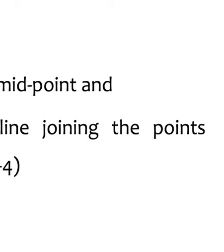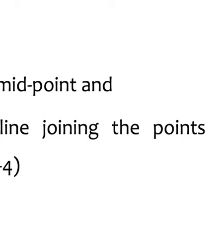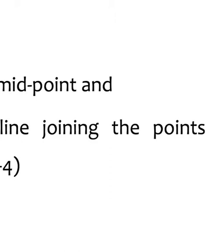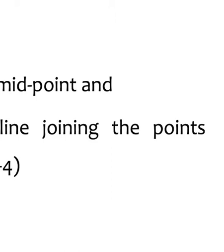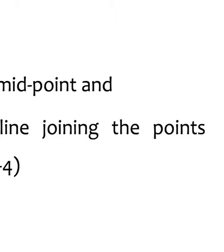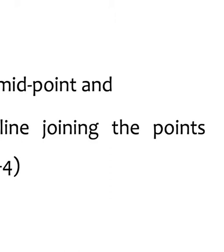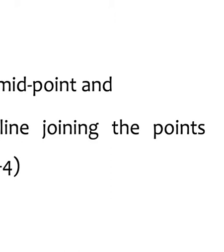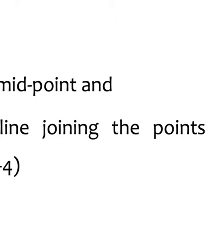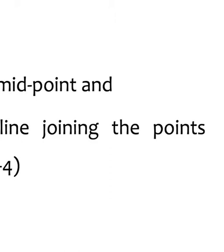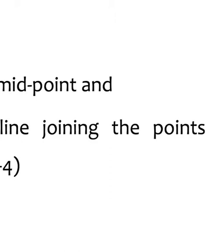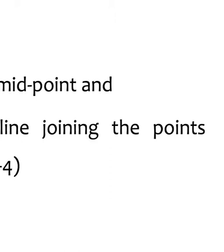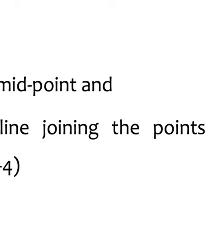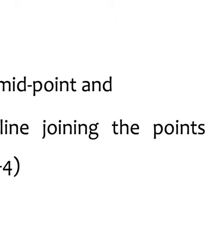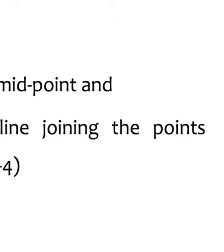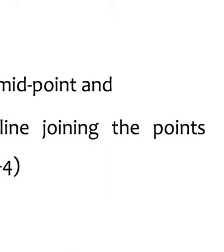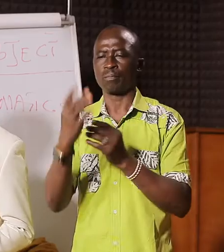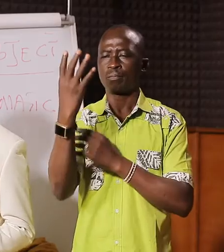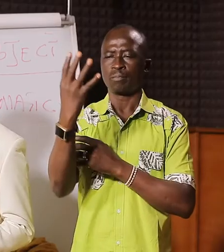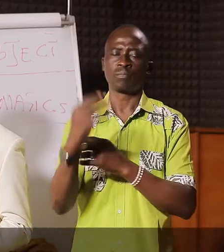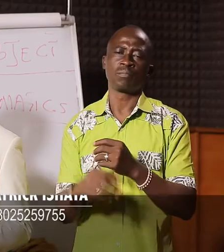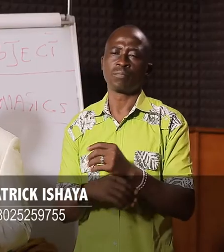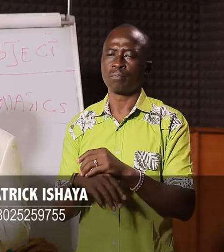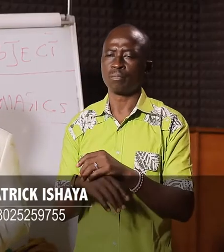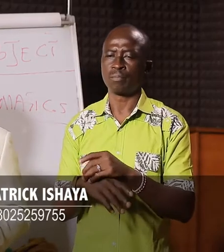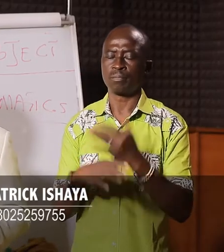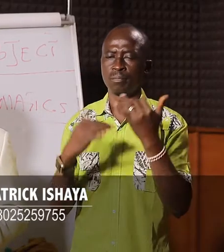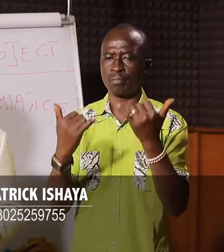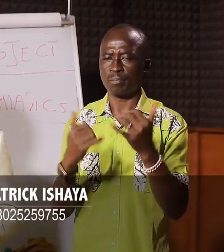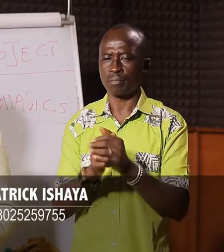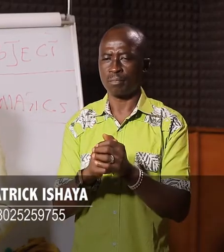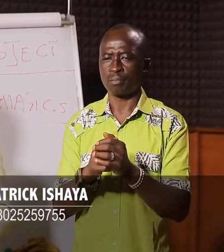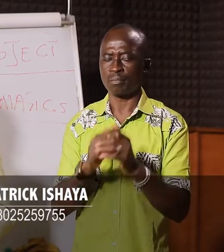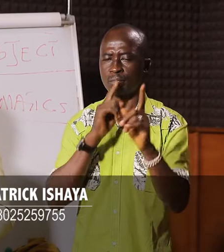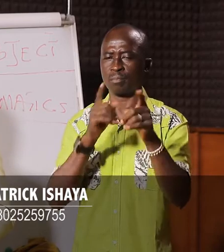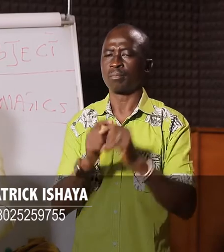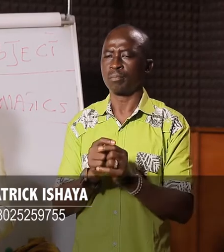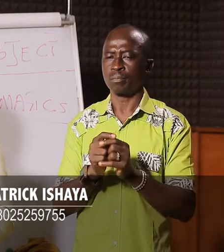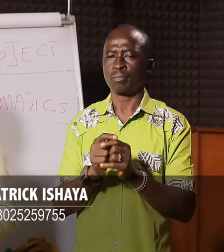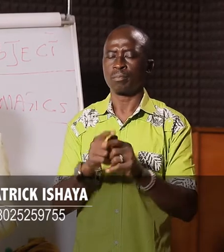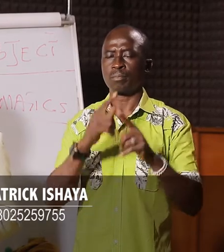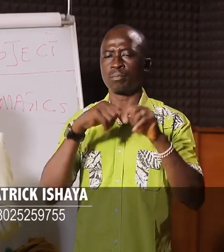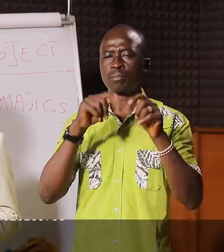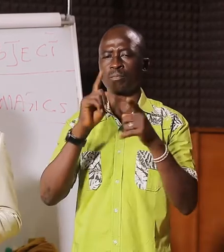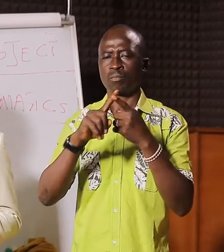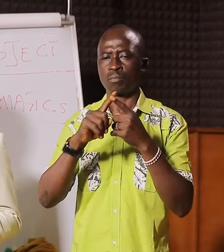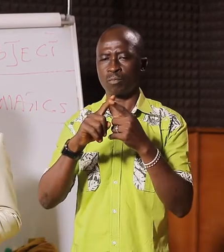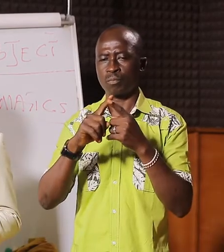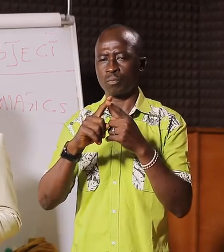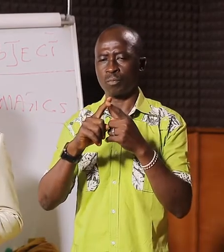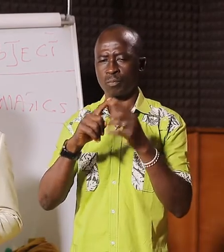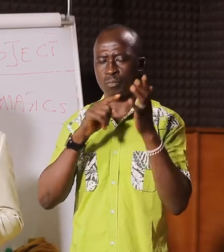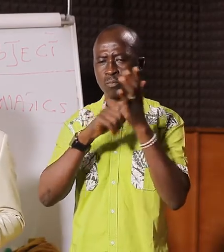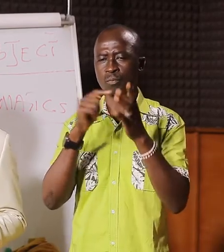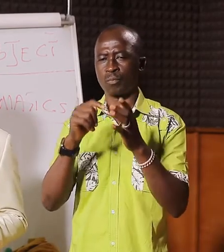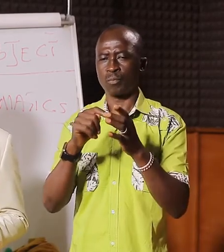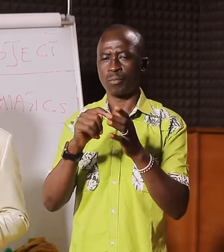5, minus 4. Now, solution, try to identify